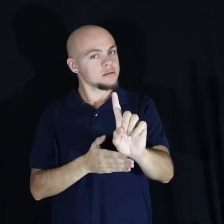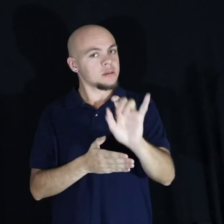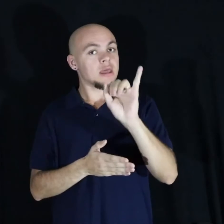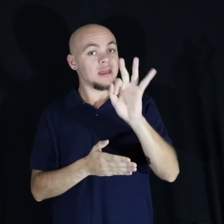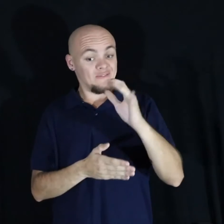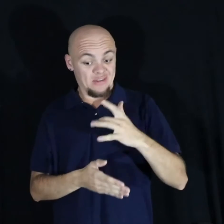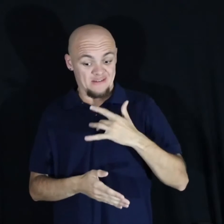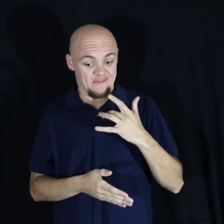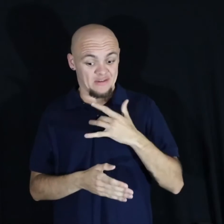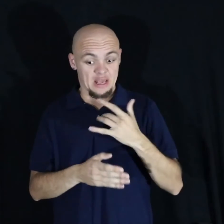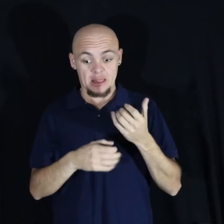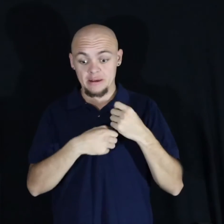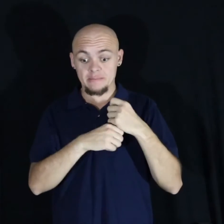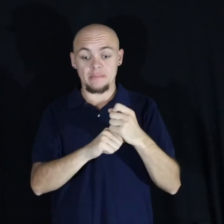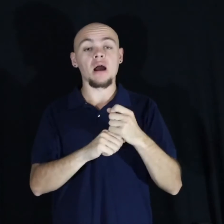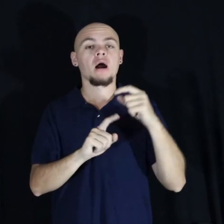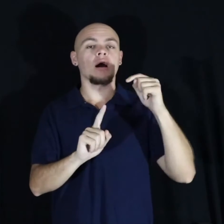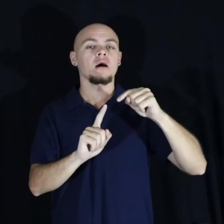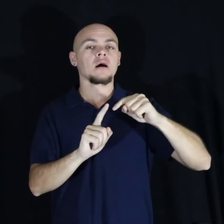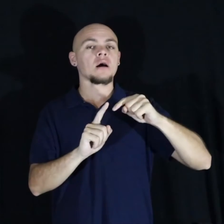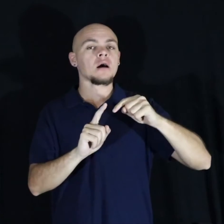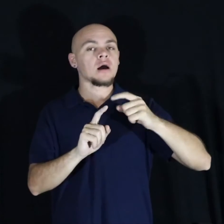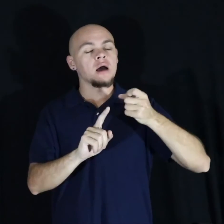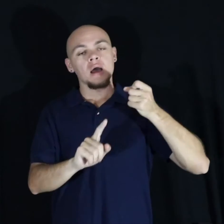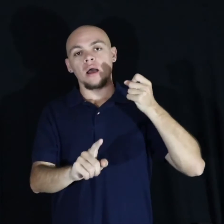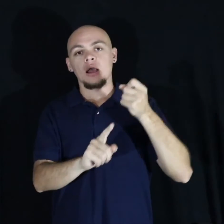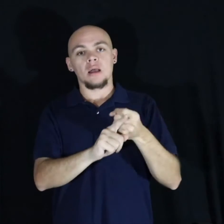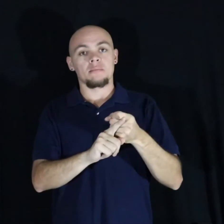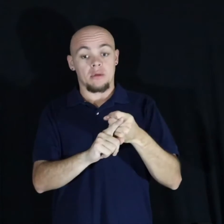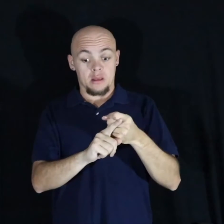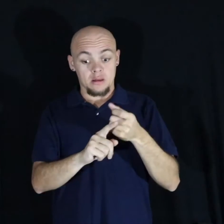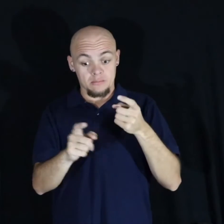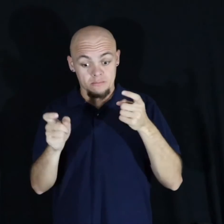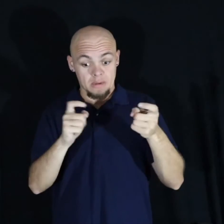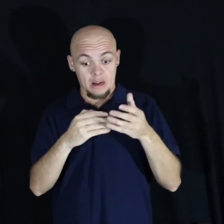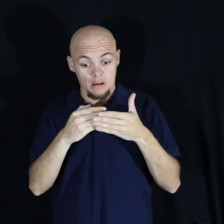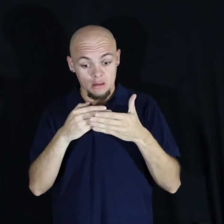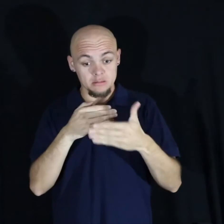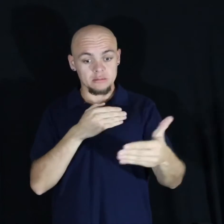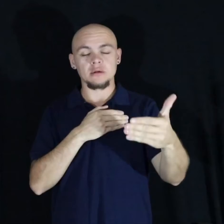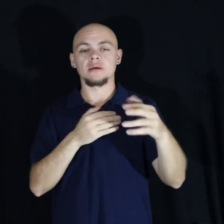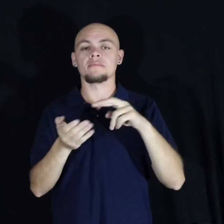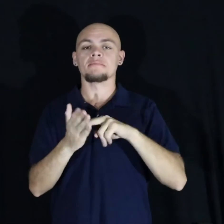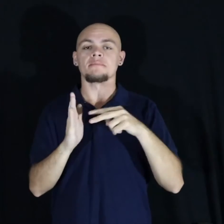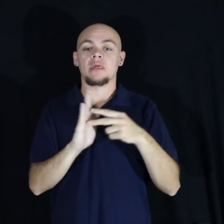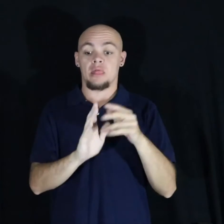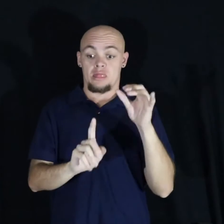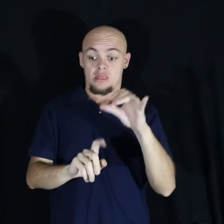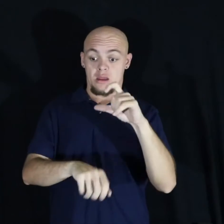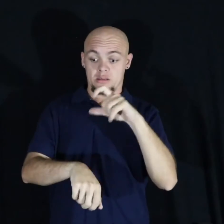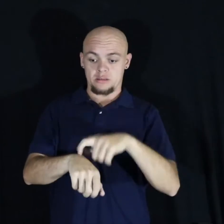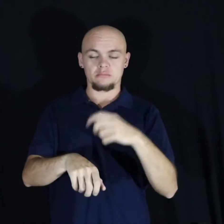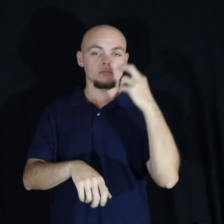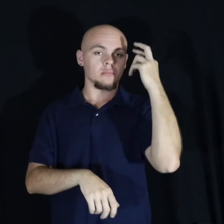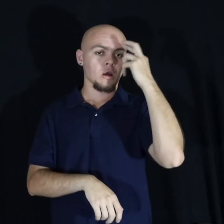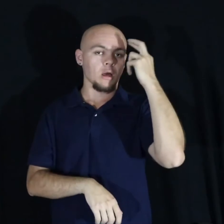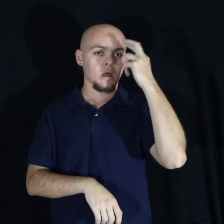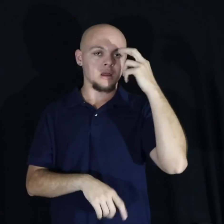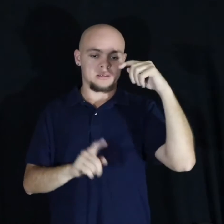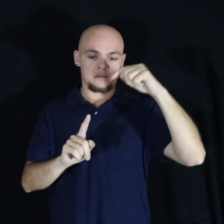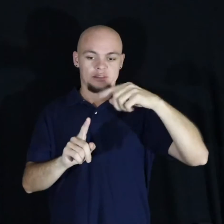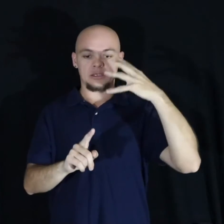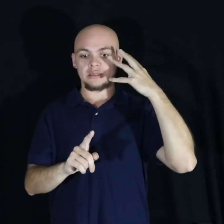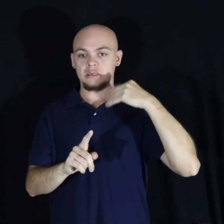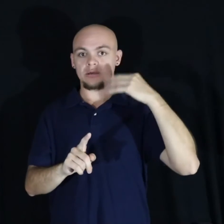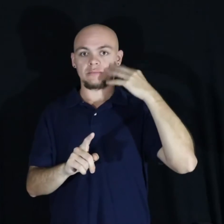by rejection is one that profoundly affects the way we manage to move forward, then it is at this point that we must realize that this is an experience